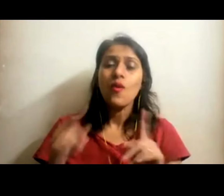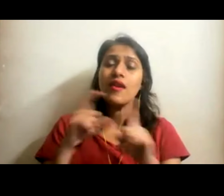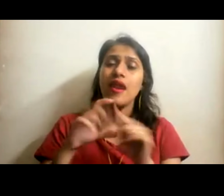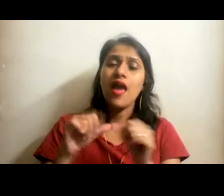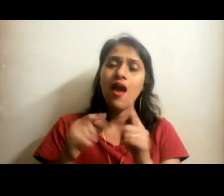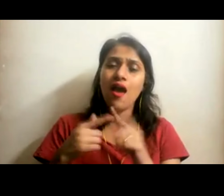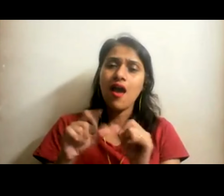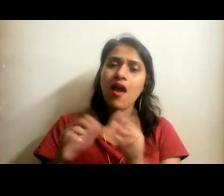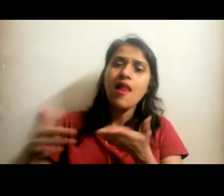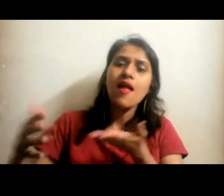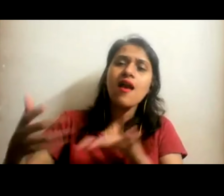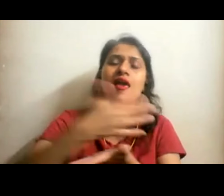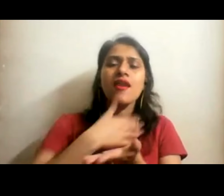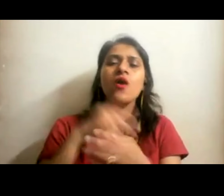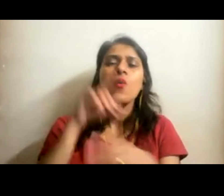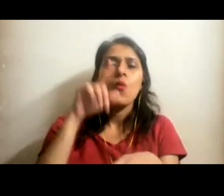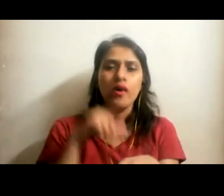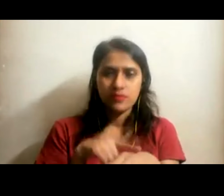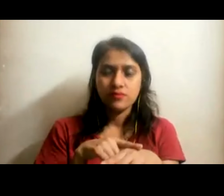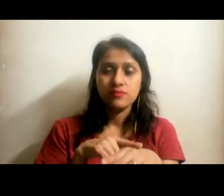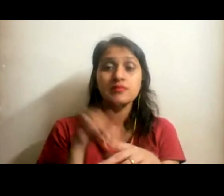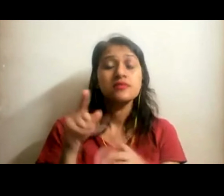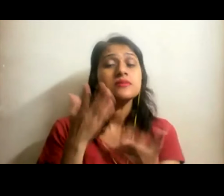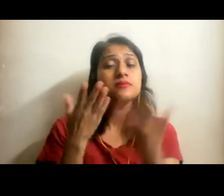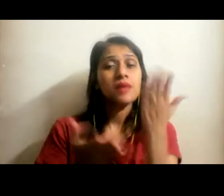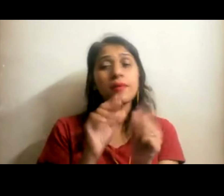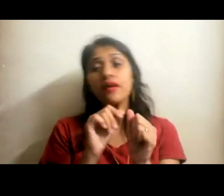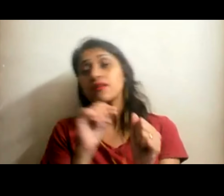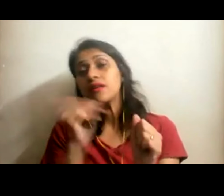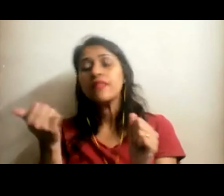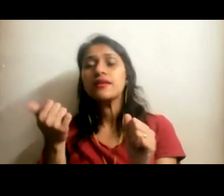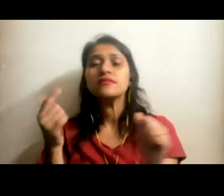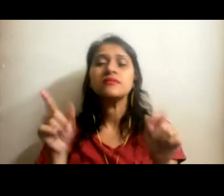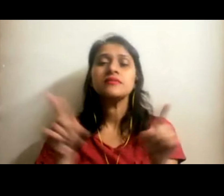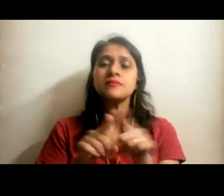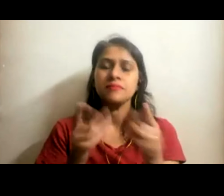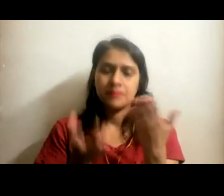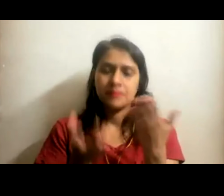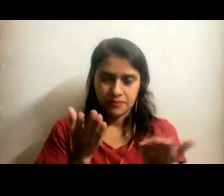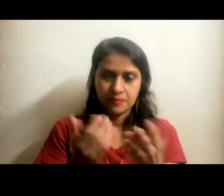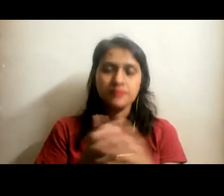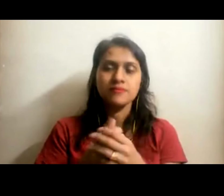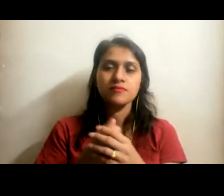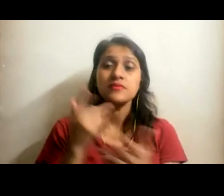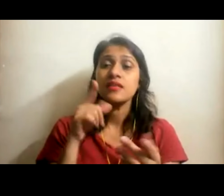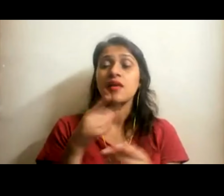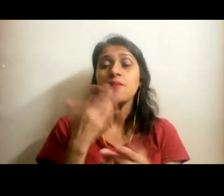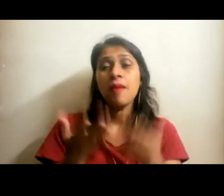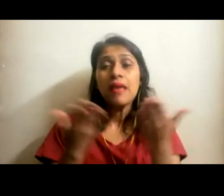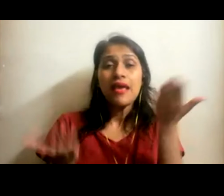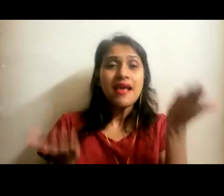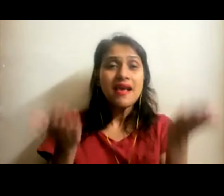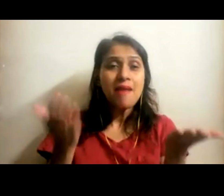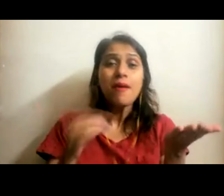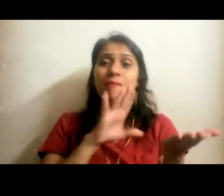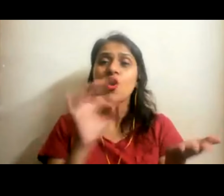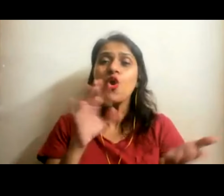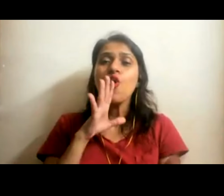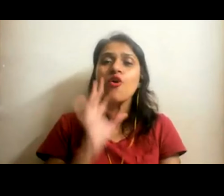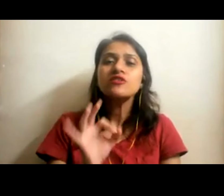only once, but it can be all the other types also. So it can be a comparative study, but the main characteristic when I